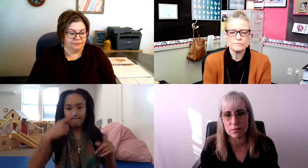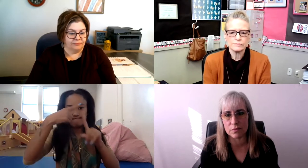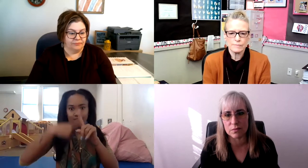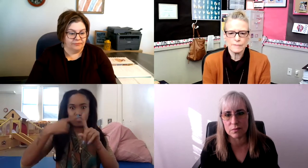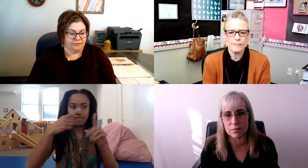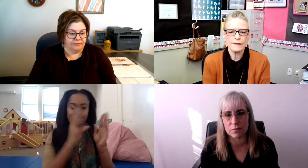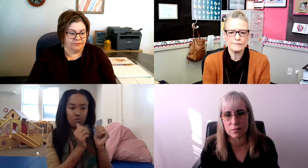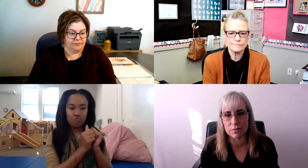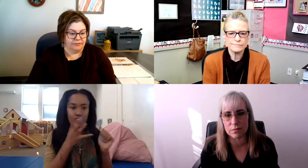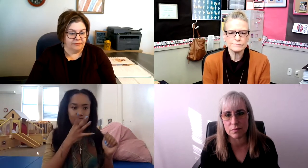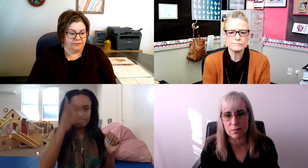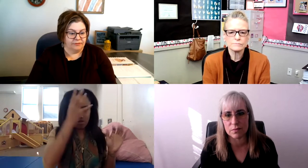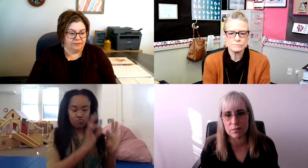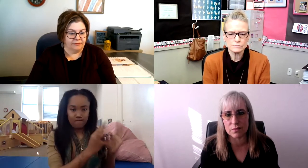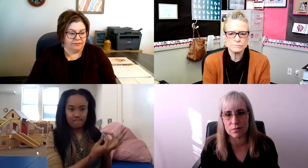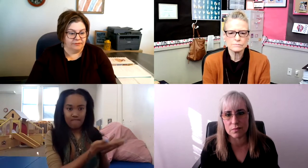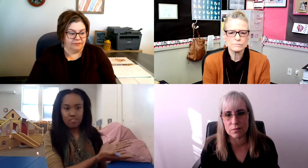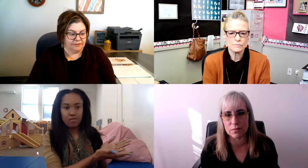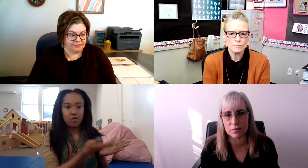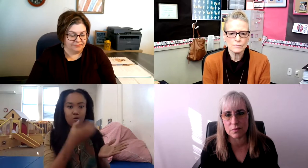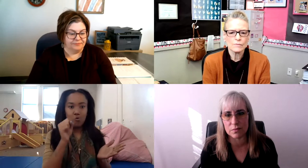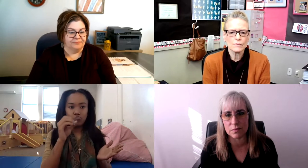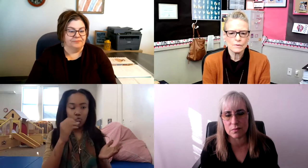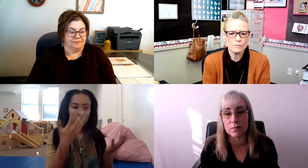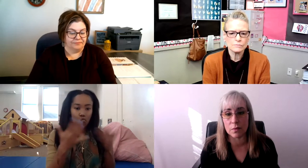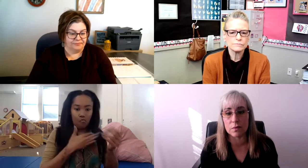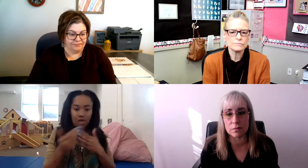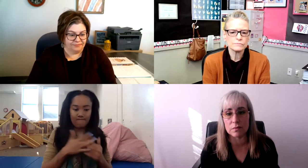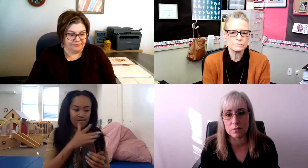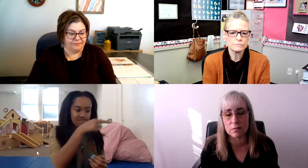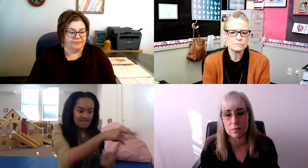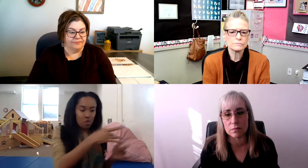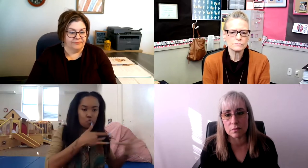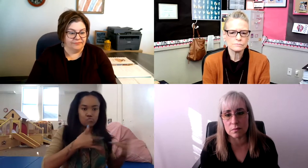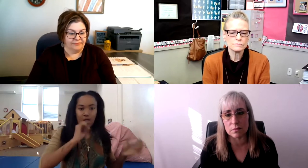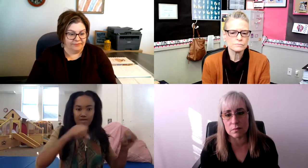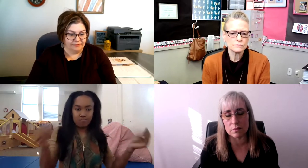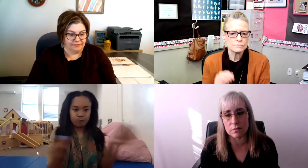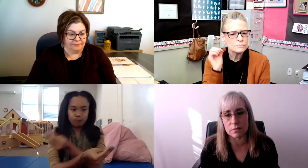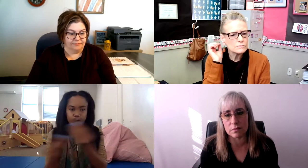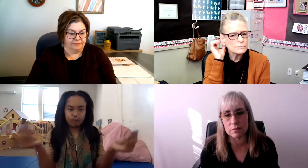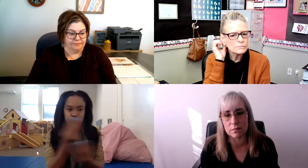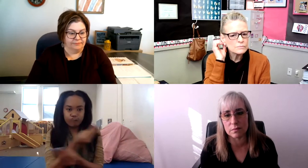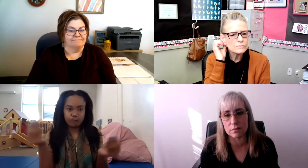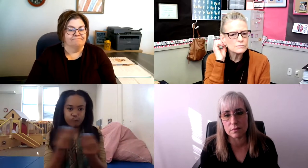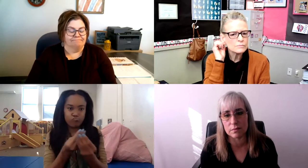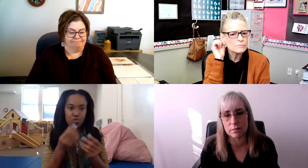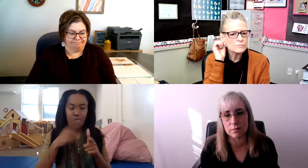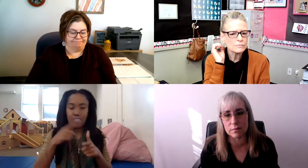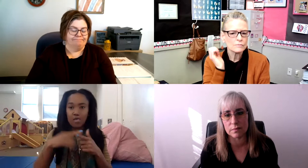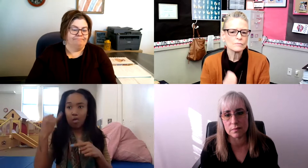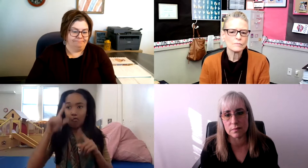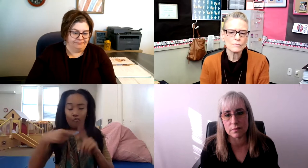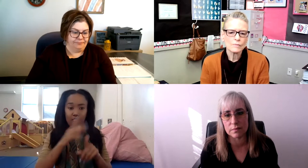And then we also have monthly meetings with the families. So, you know, if there's any concerns on